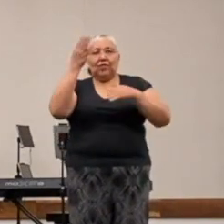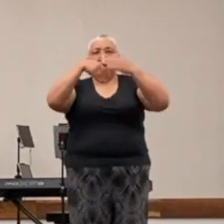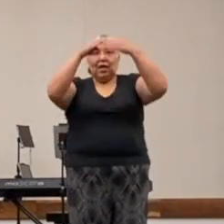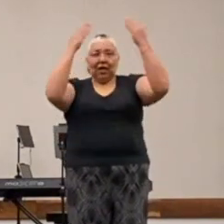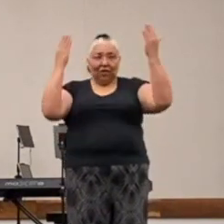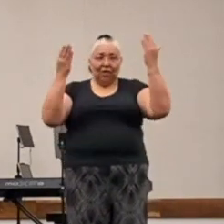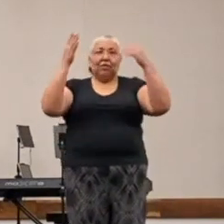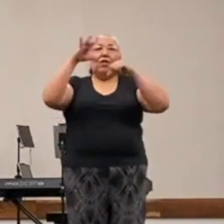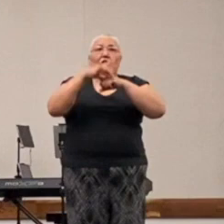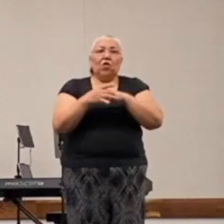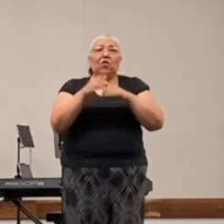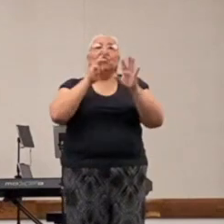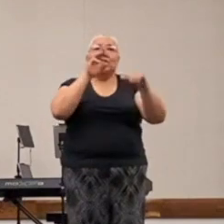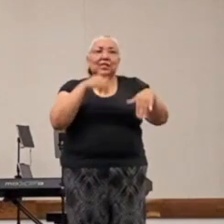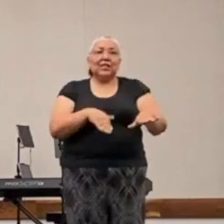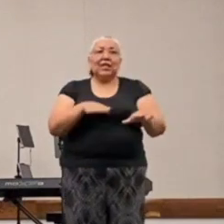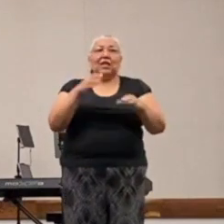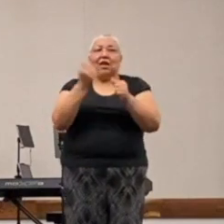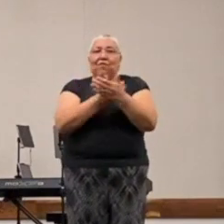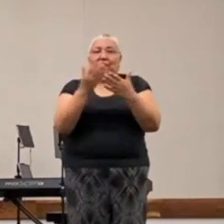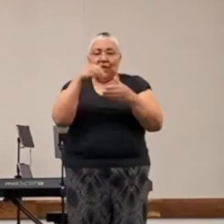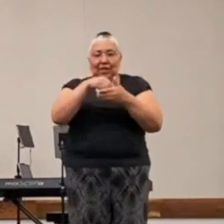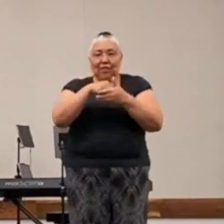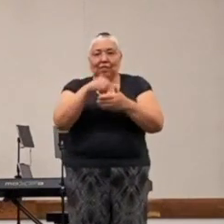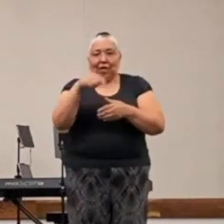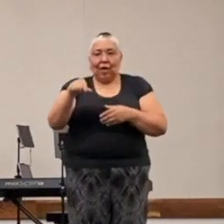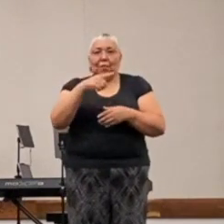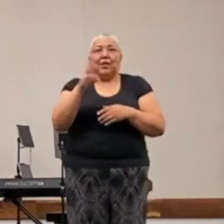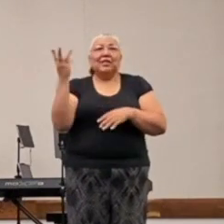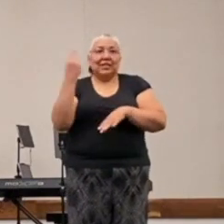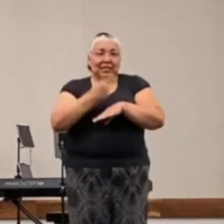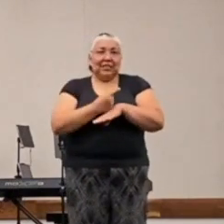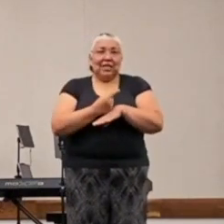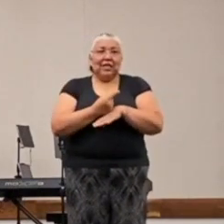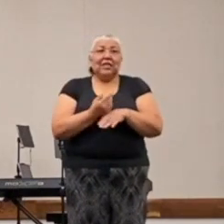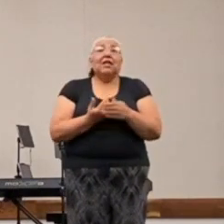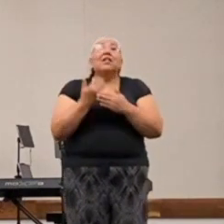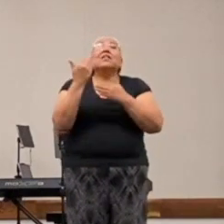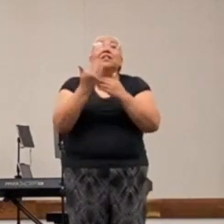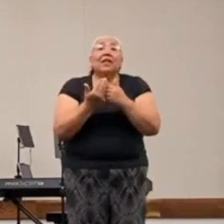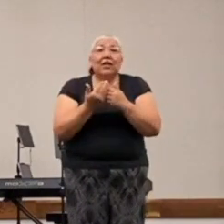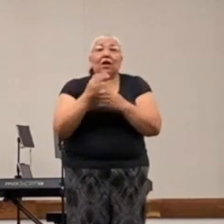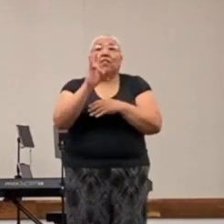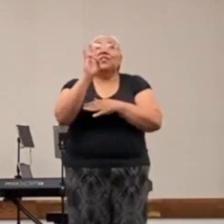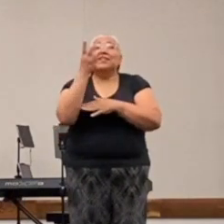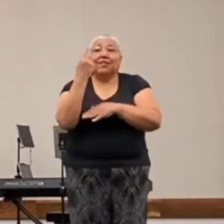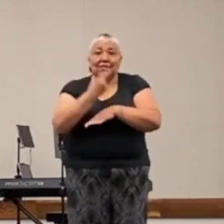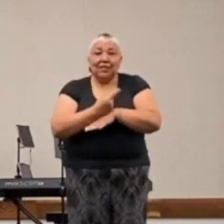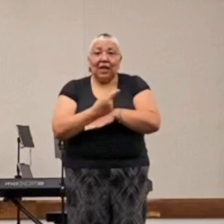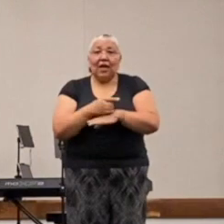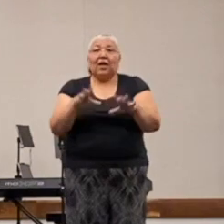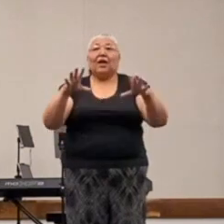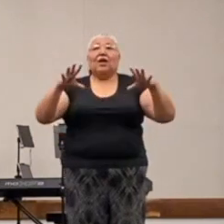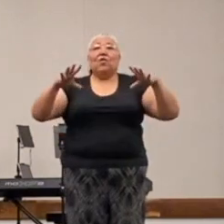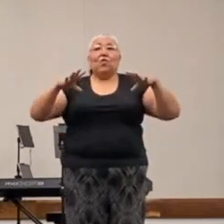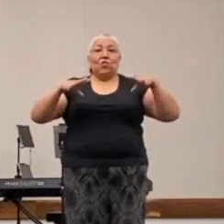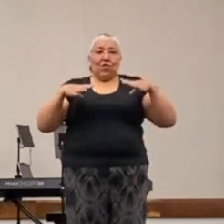and everything in them in 6 days. Say 6 days. 6 days. Then he rested on the seventh